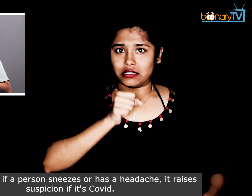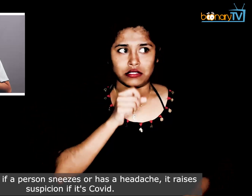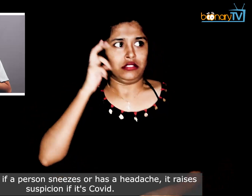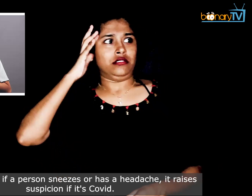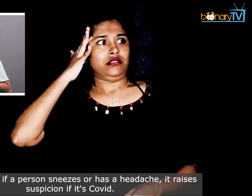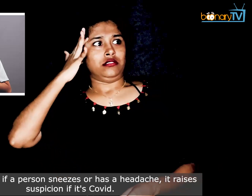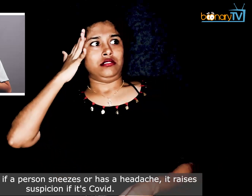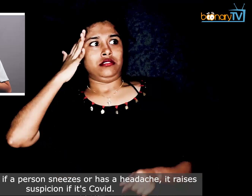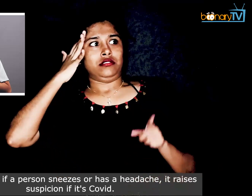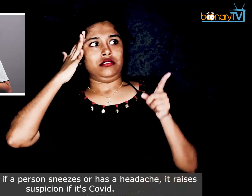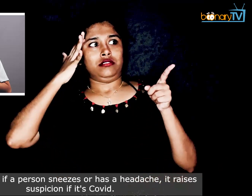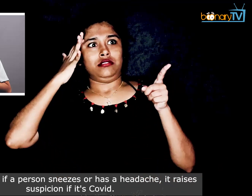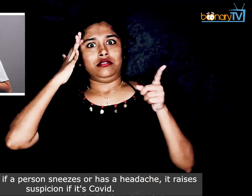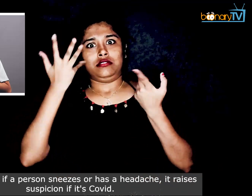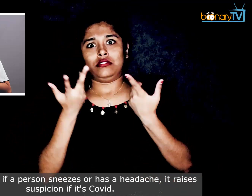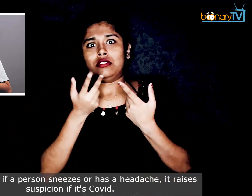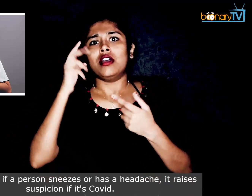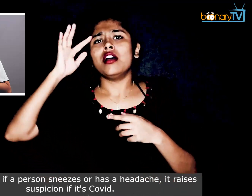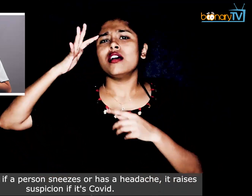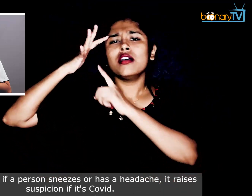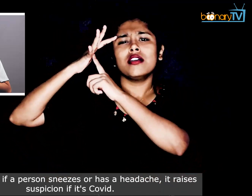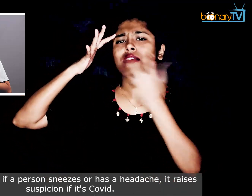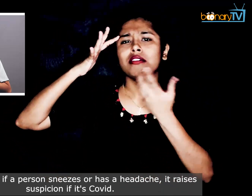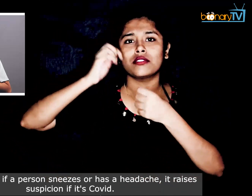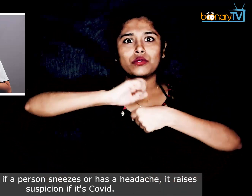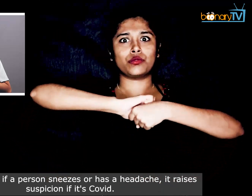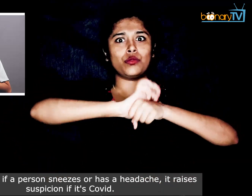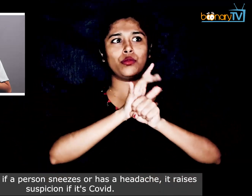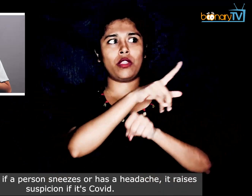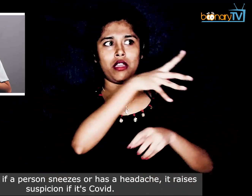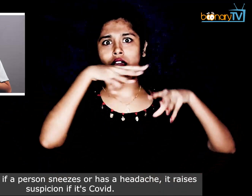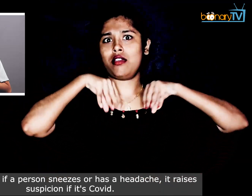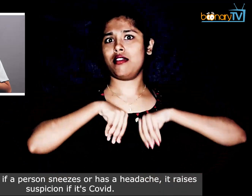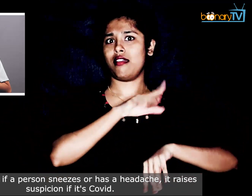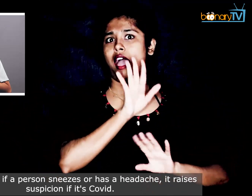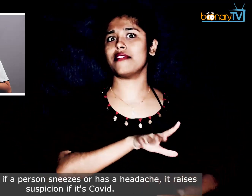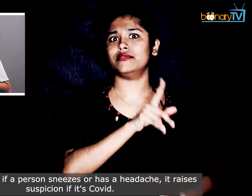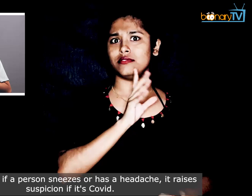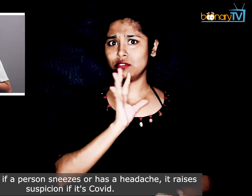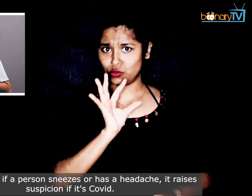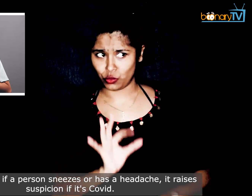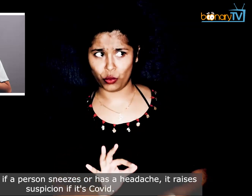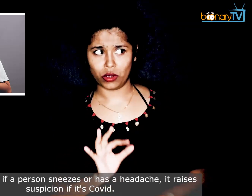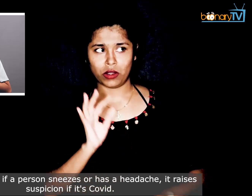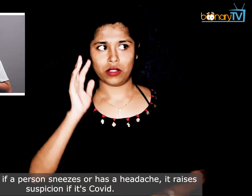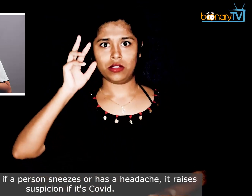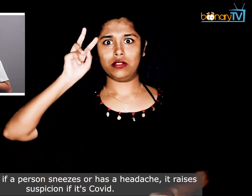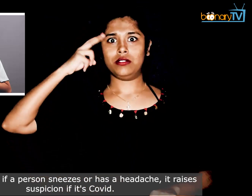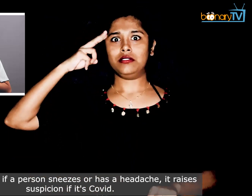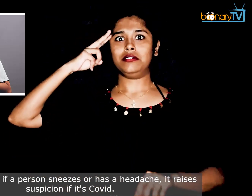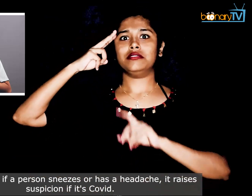sneezes or has a headache, it raises suspicion if it's COVID.